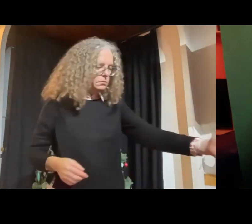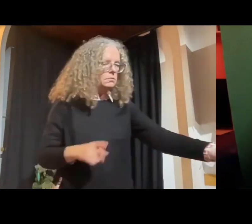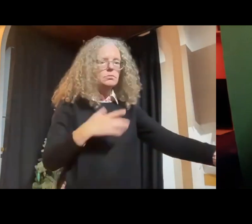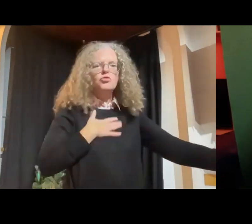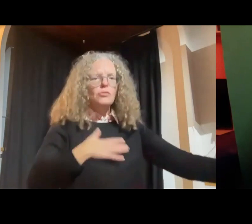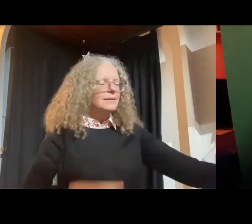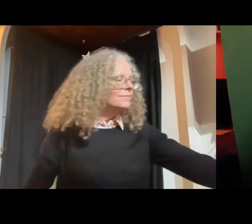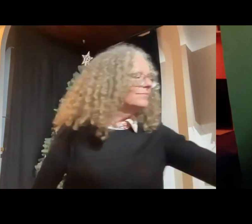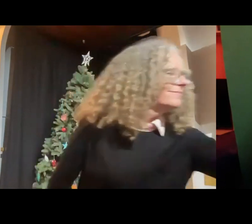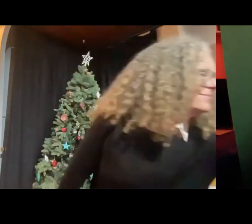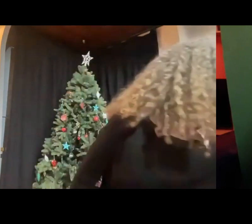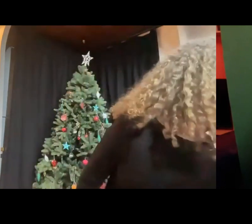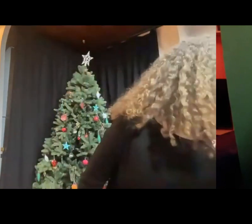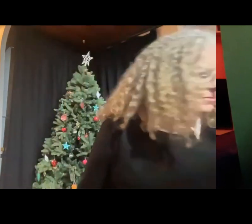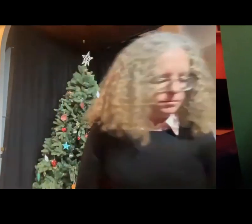Any other questions?